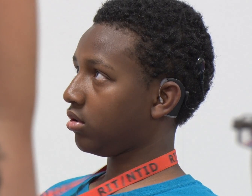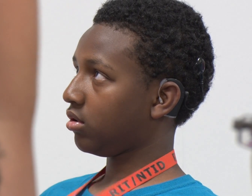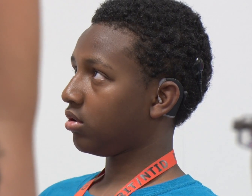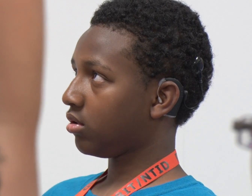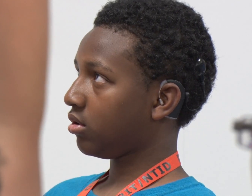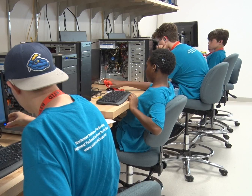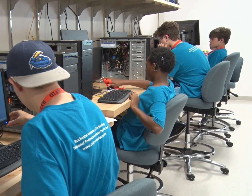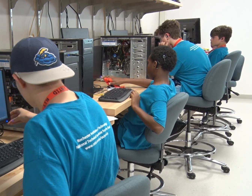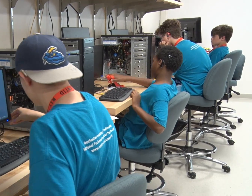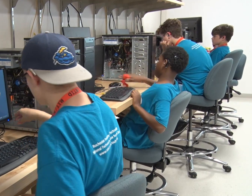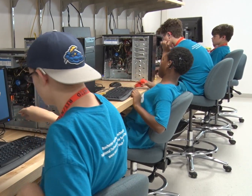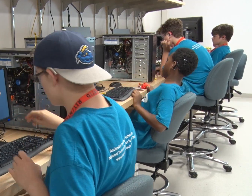after.